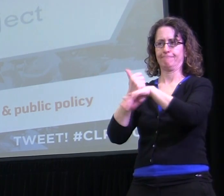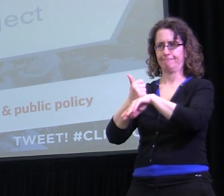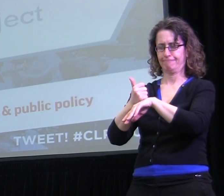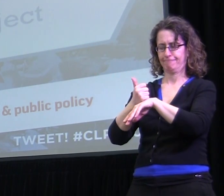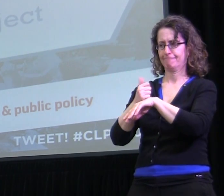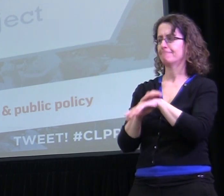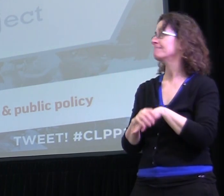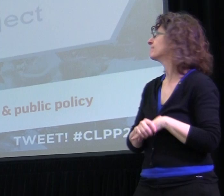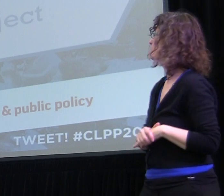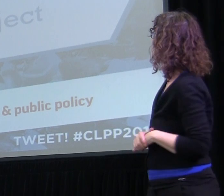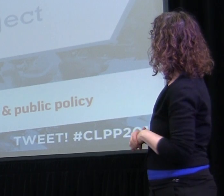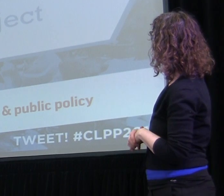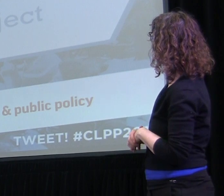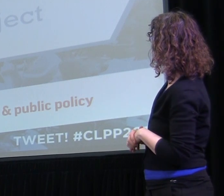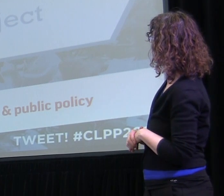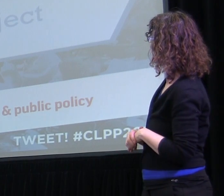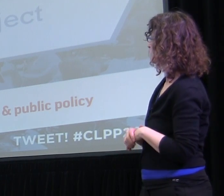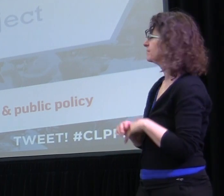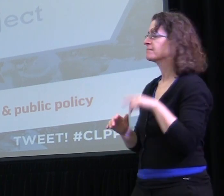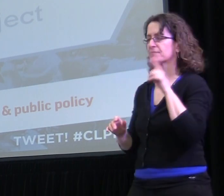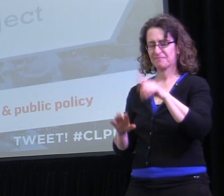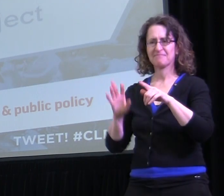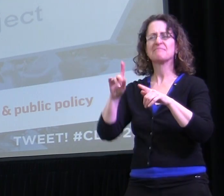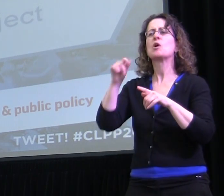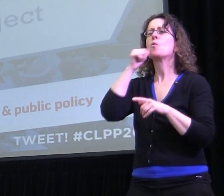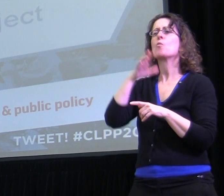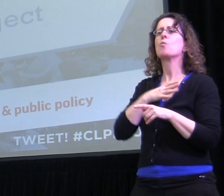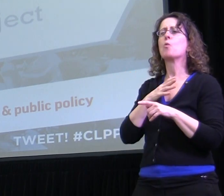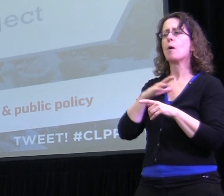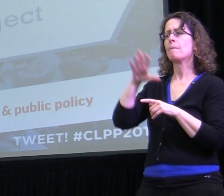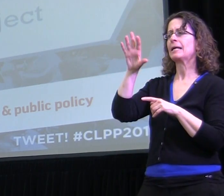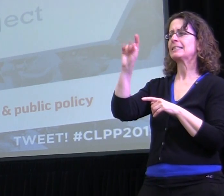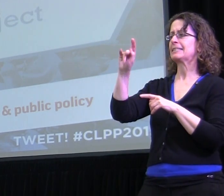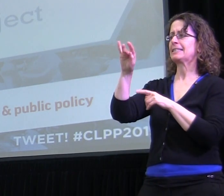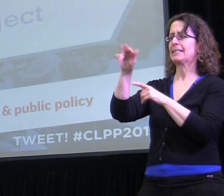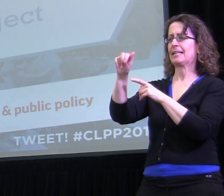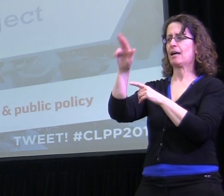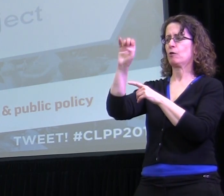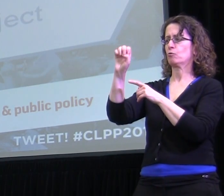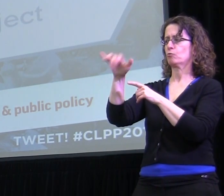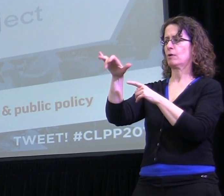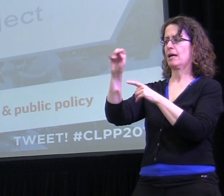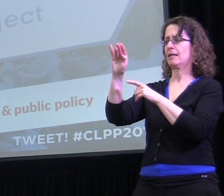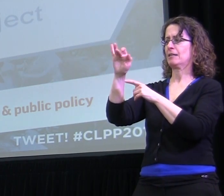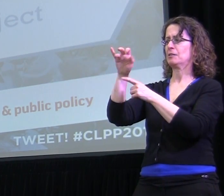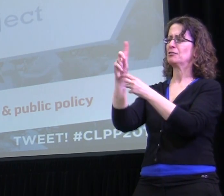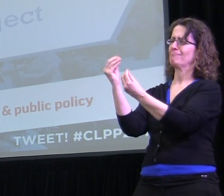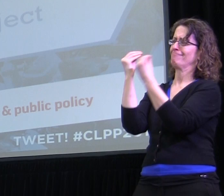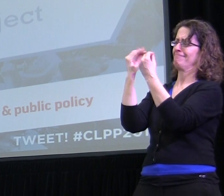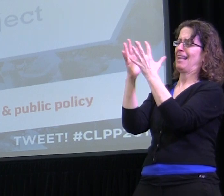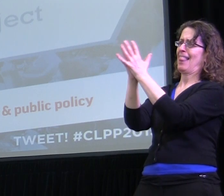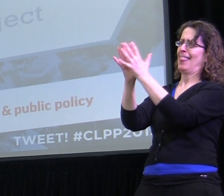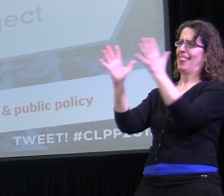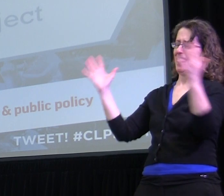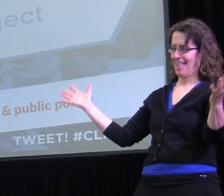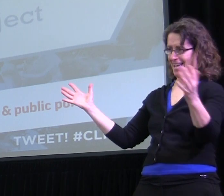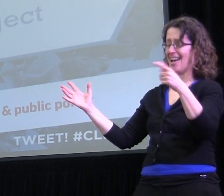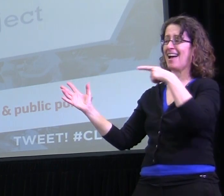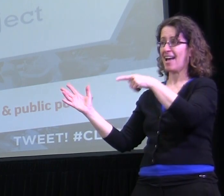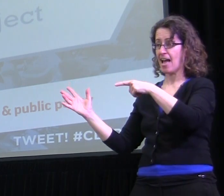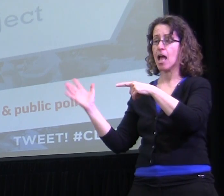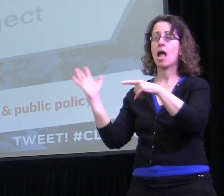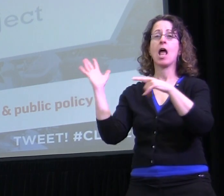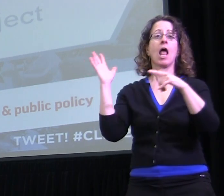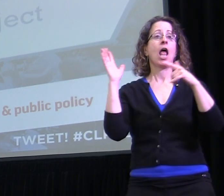first advice ever on how to get inside from Tina Reynolds, the founder of Worth. And after getting inside, we quickly learned about the issues